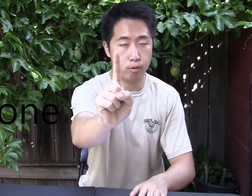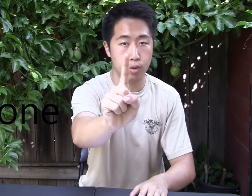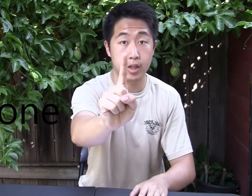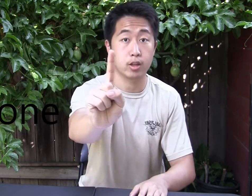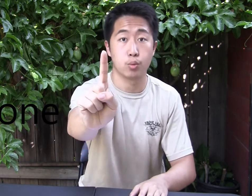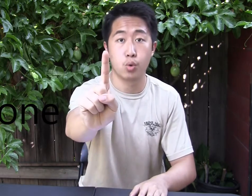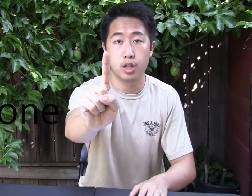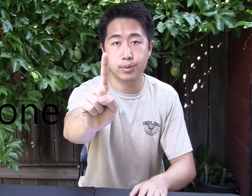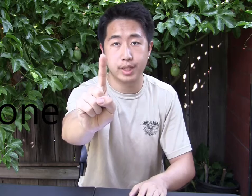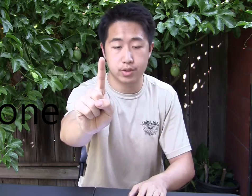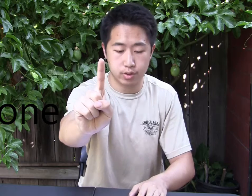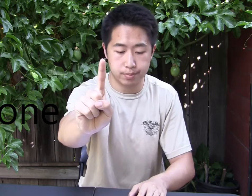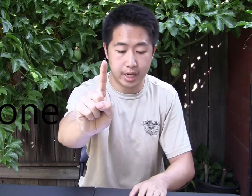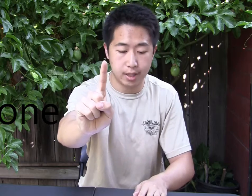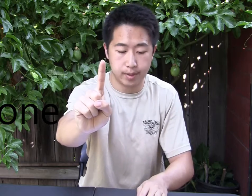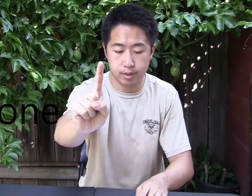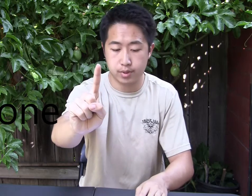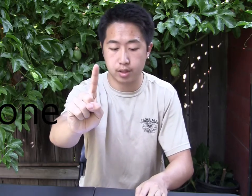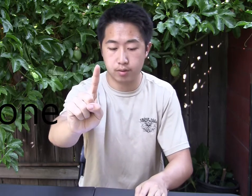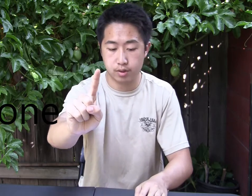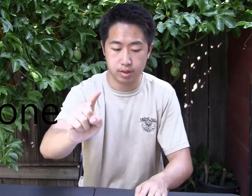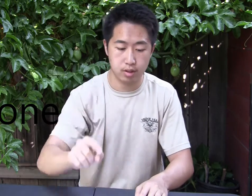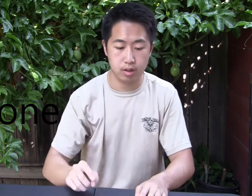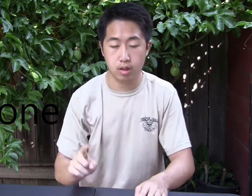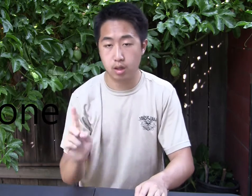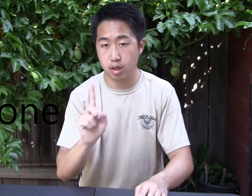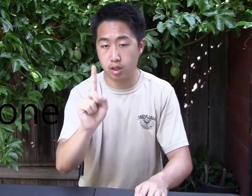like they're wandering into a path by themselves. Alone.